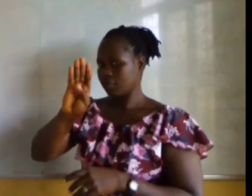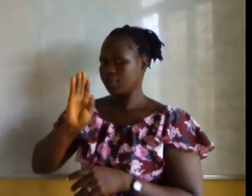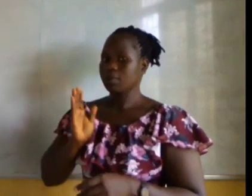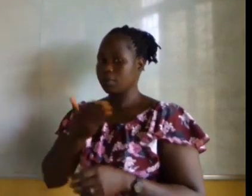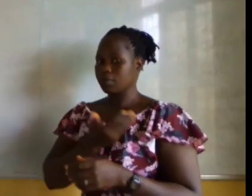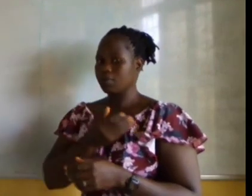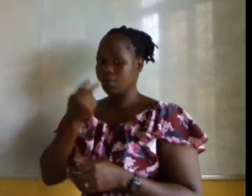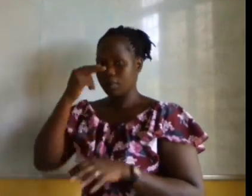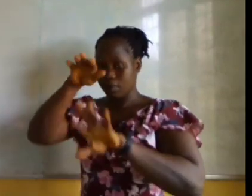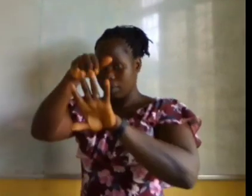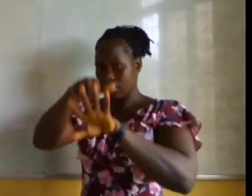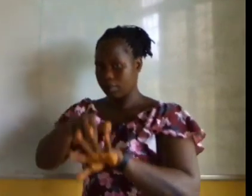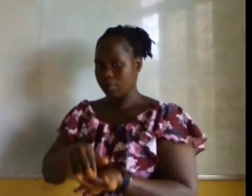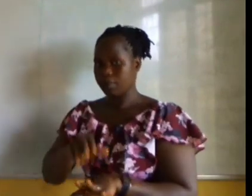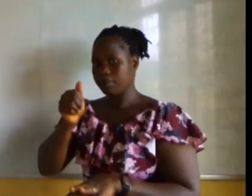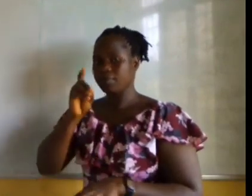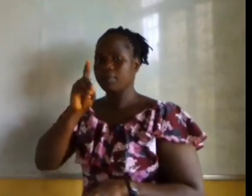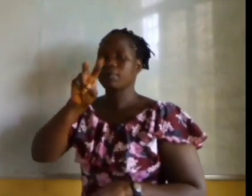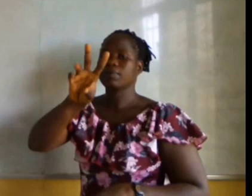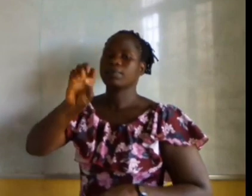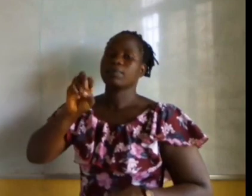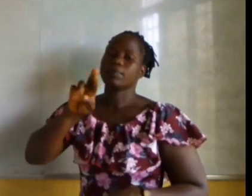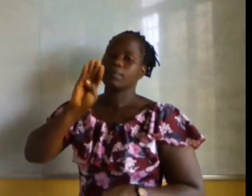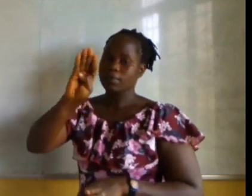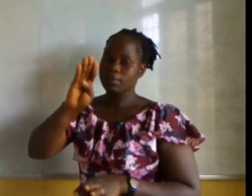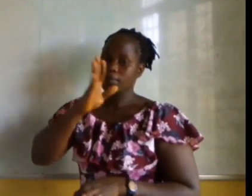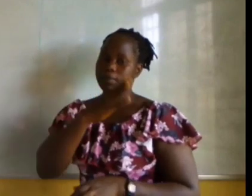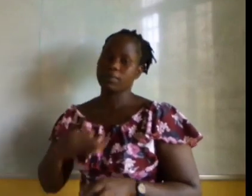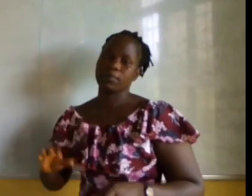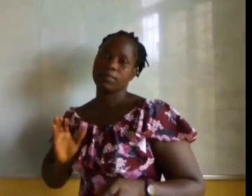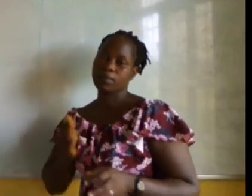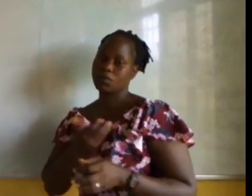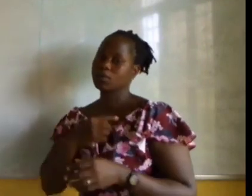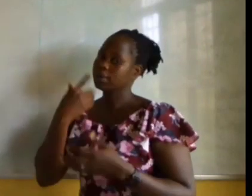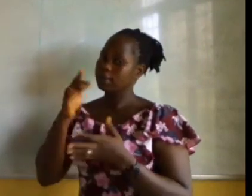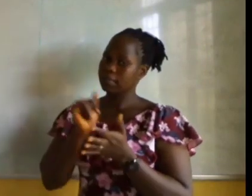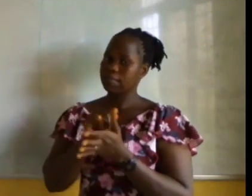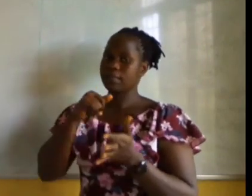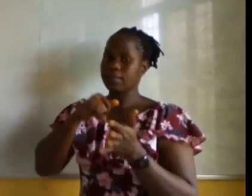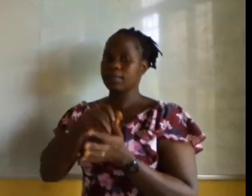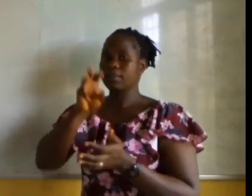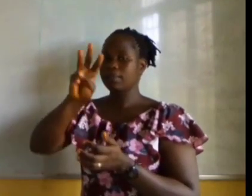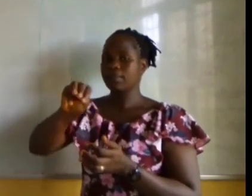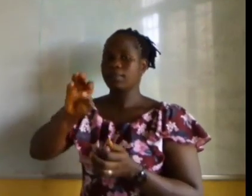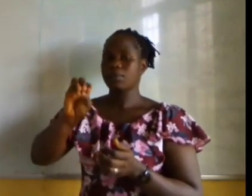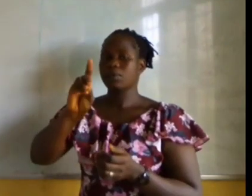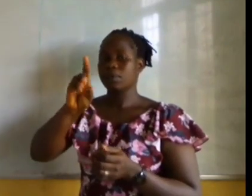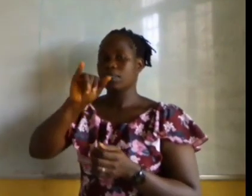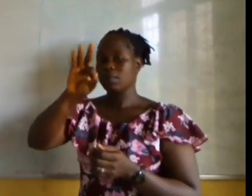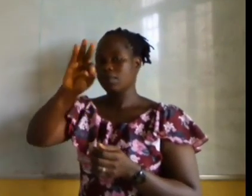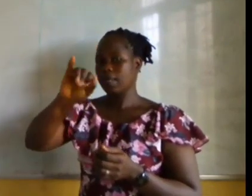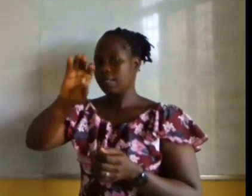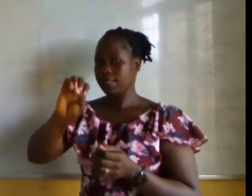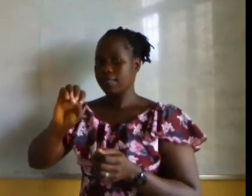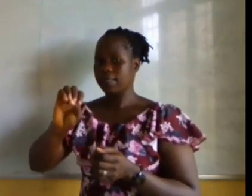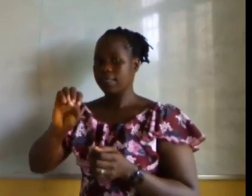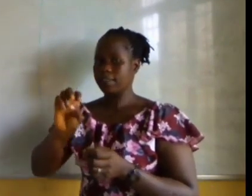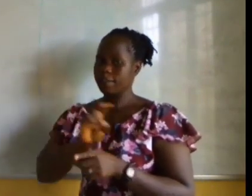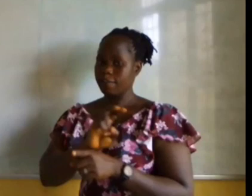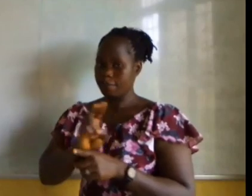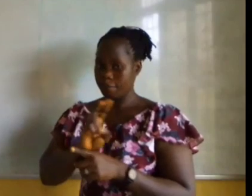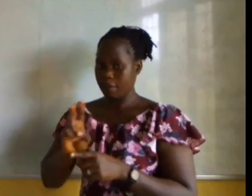at adverb. We said adverb modifies verb, adjective,